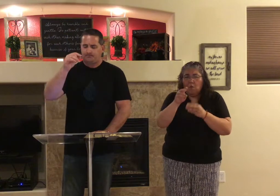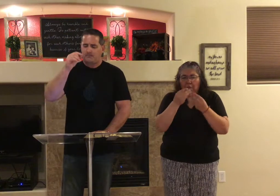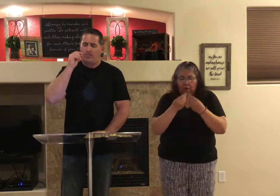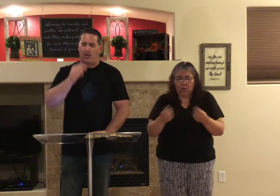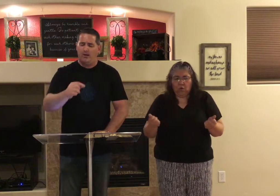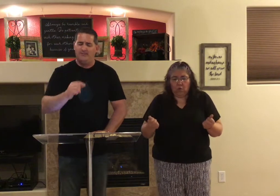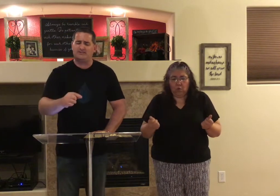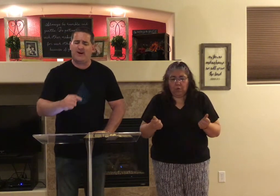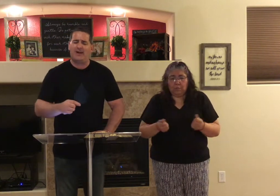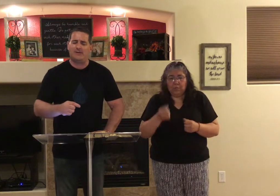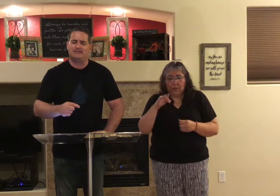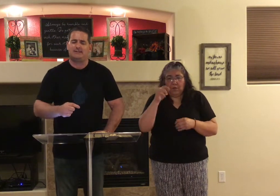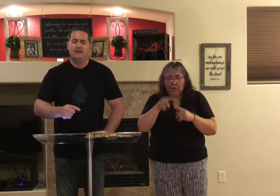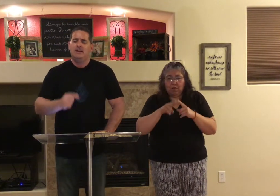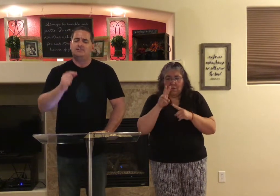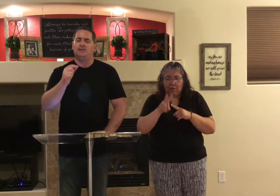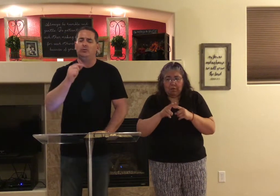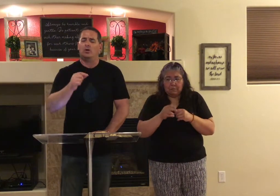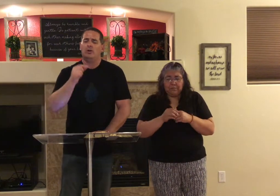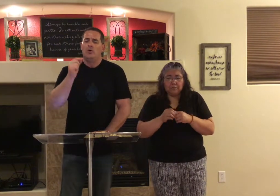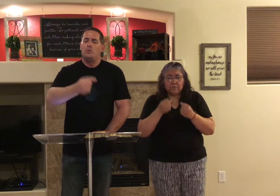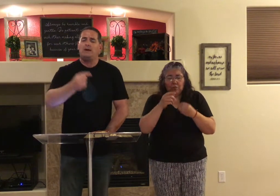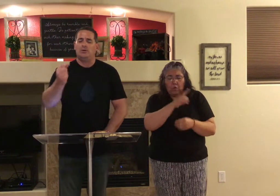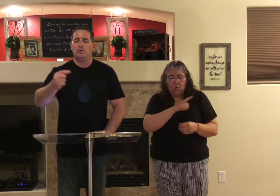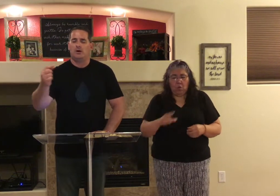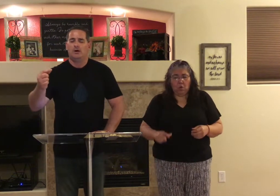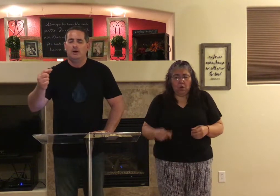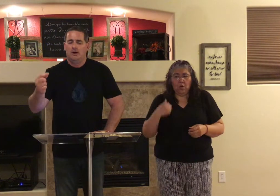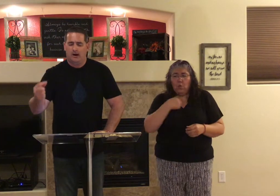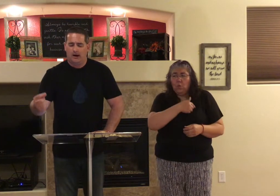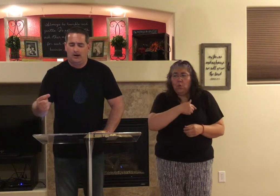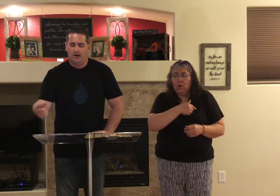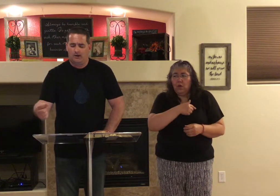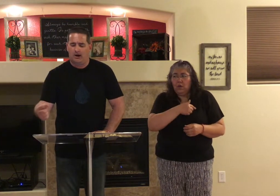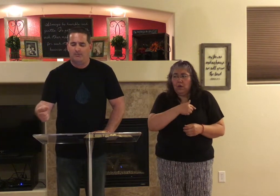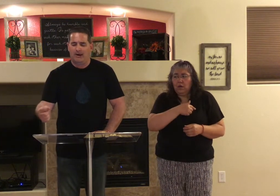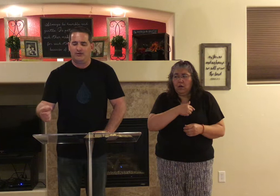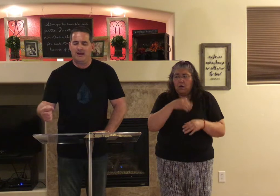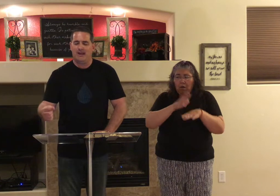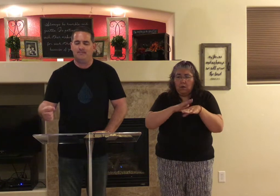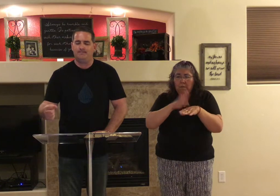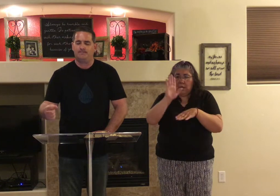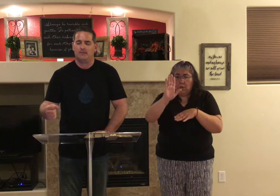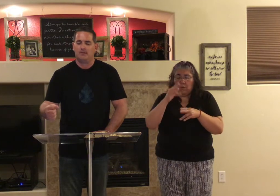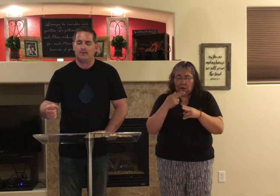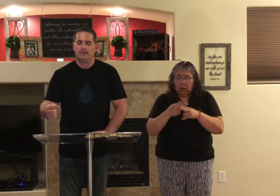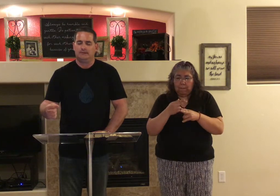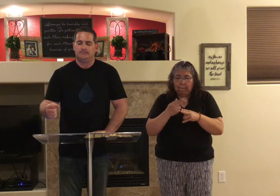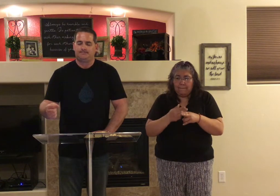cure of this virus. And so, Lord, we who are called by your name,